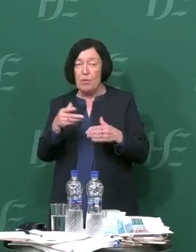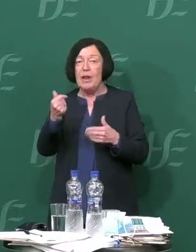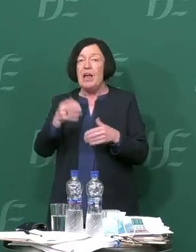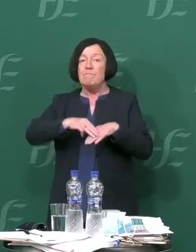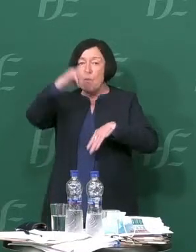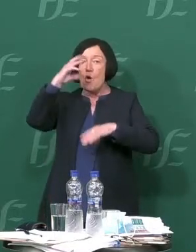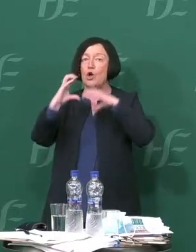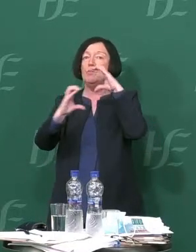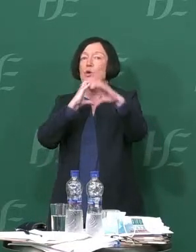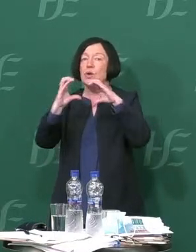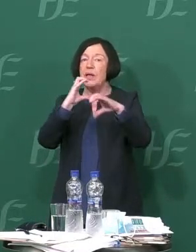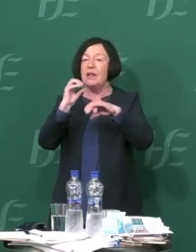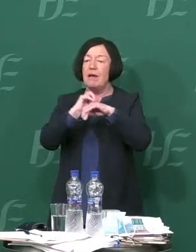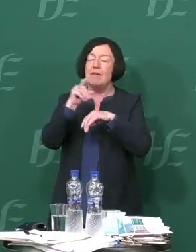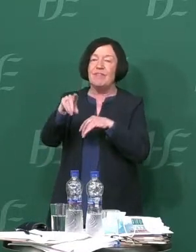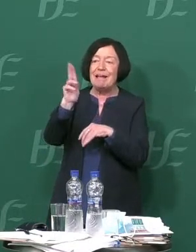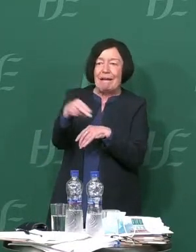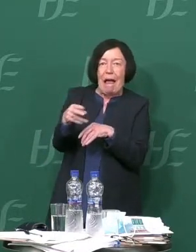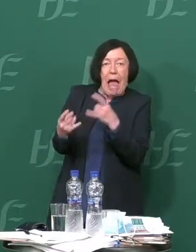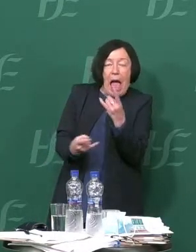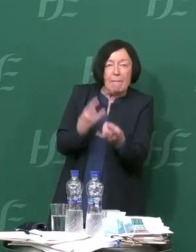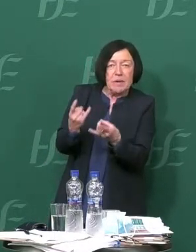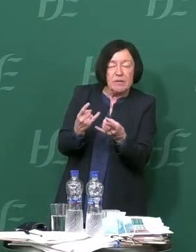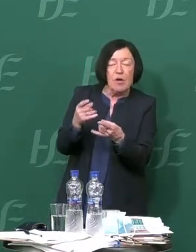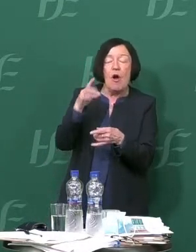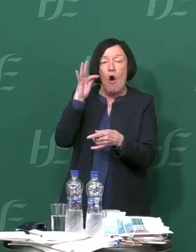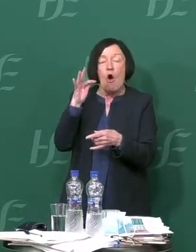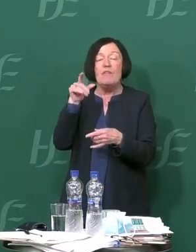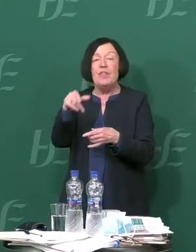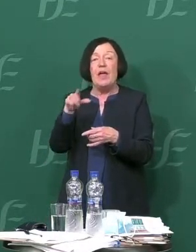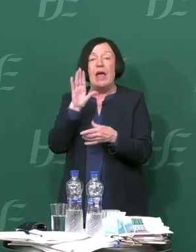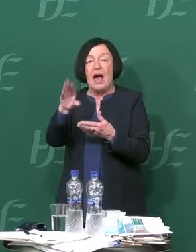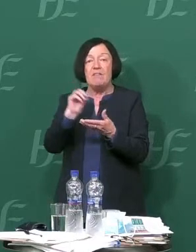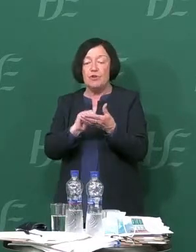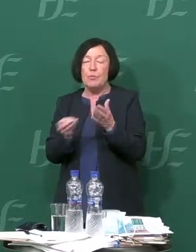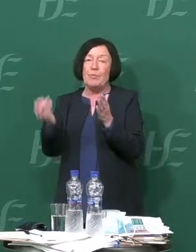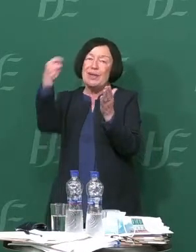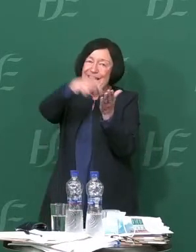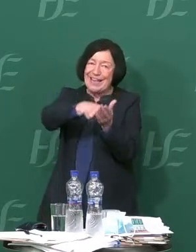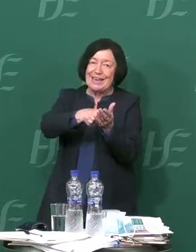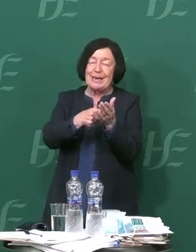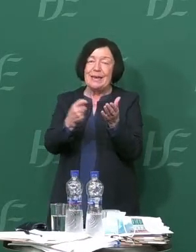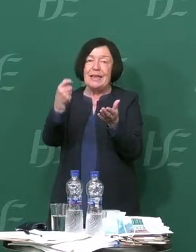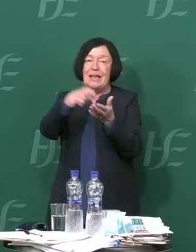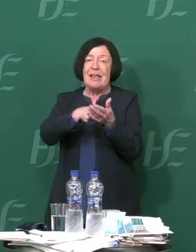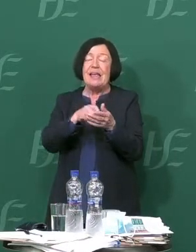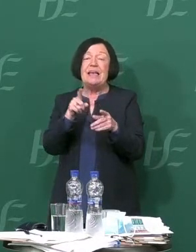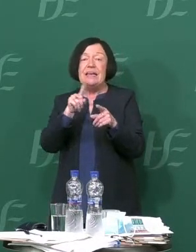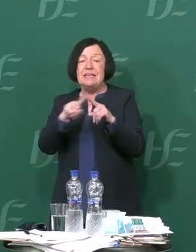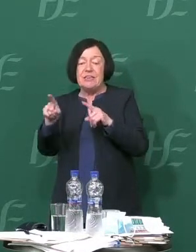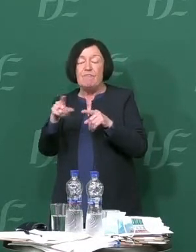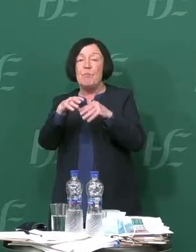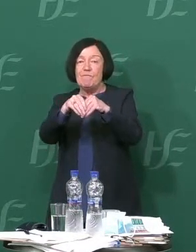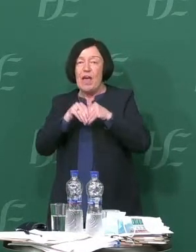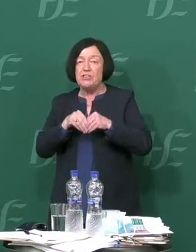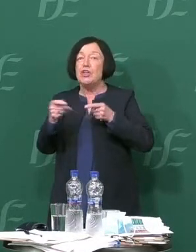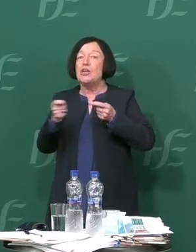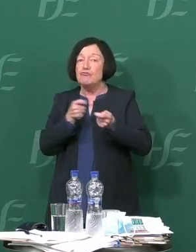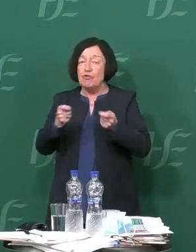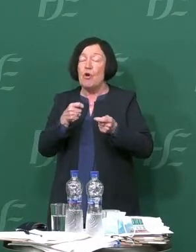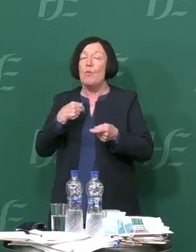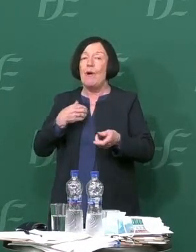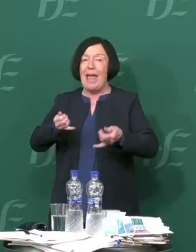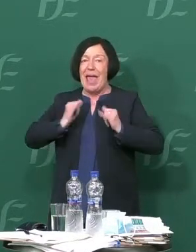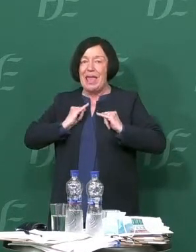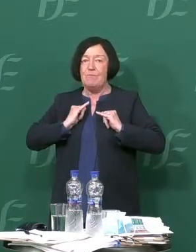greater communications on the exceptions as they happen, or indeed if they have to put in exceptional infection prevention and control measures. So we're able